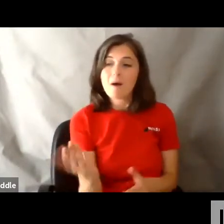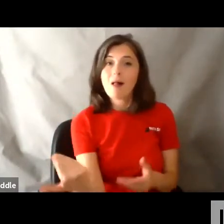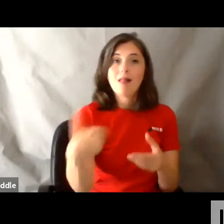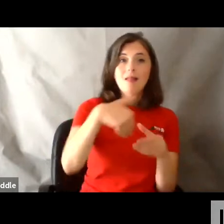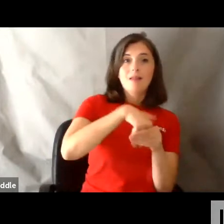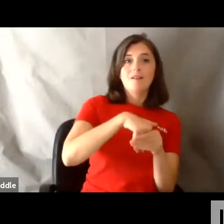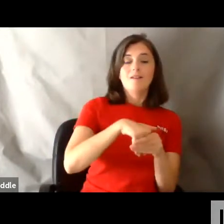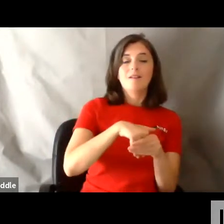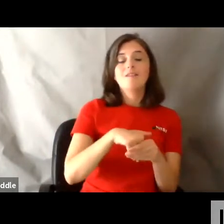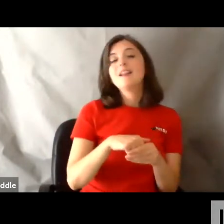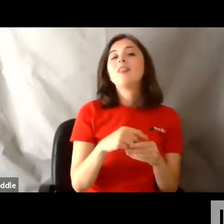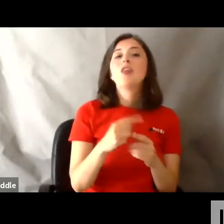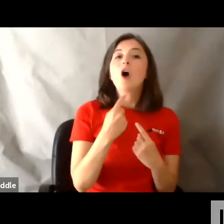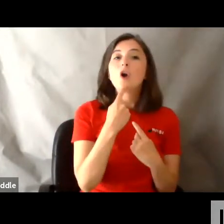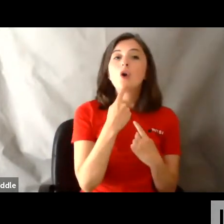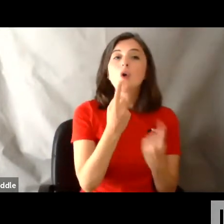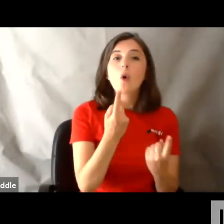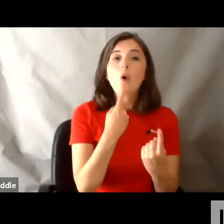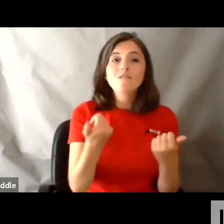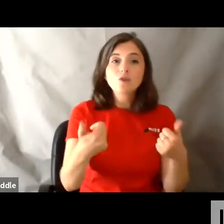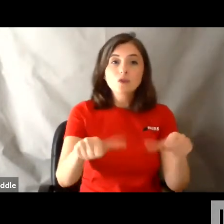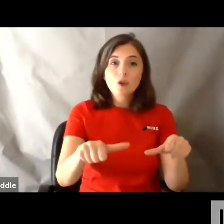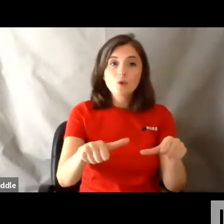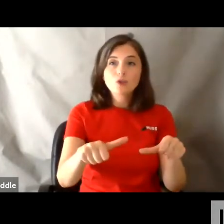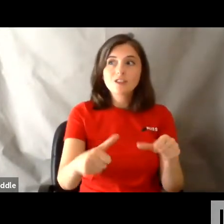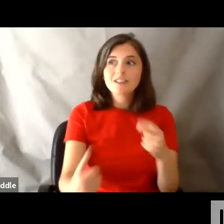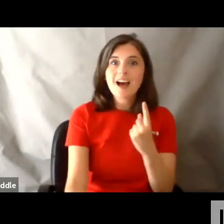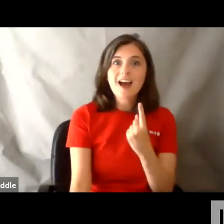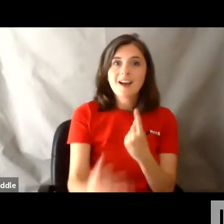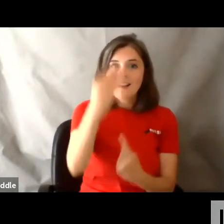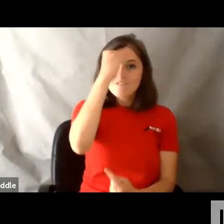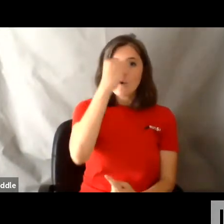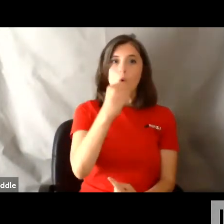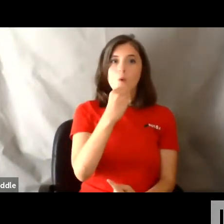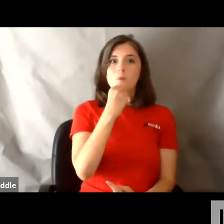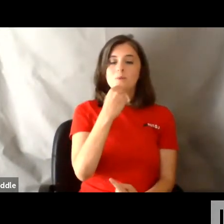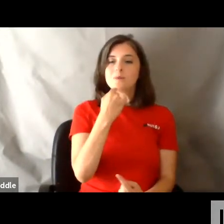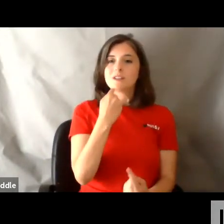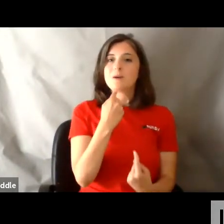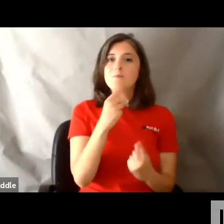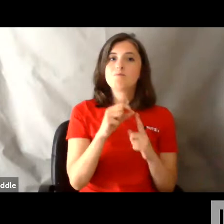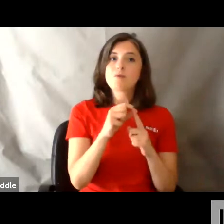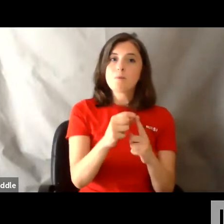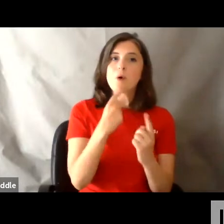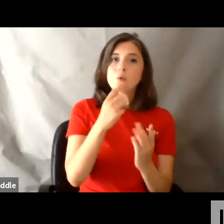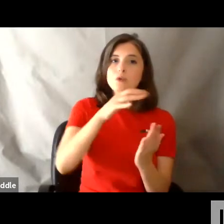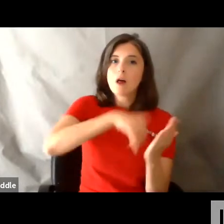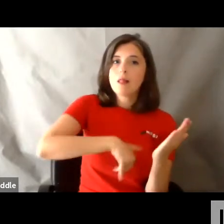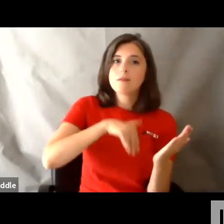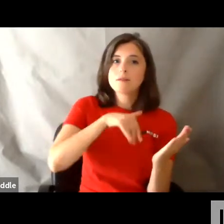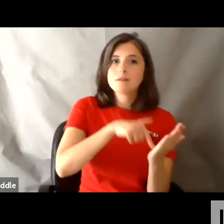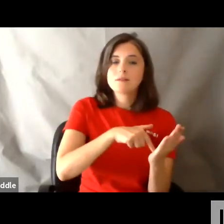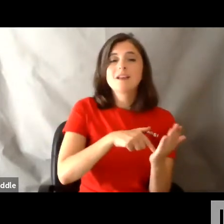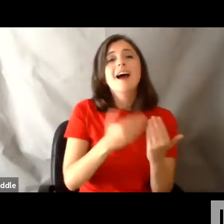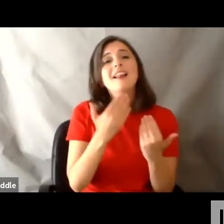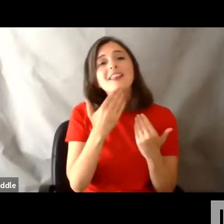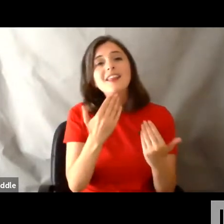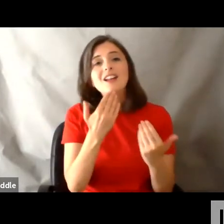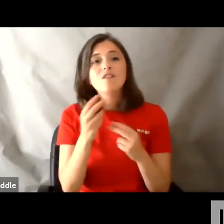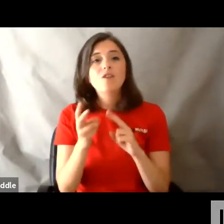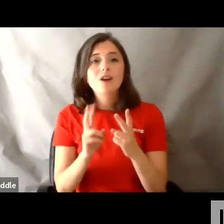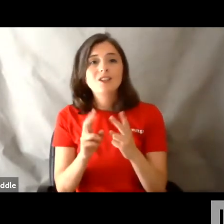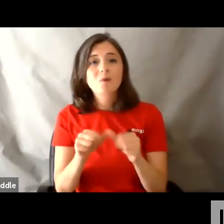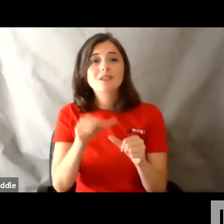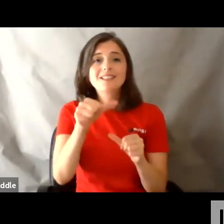that informed the proposals we launched tonight. And a thanks to our BSL interpreters and live captioners captioners for working in this